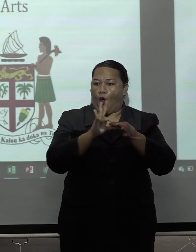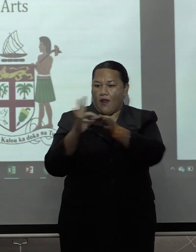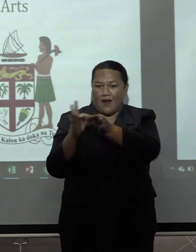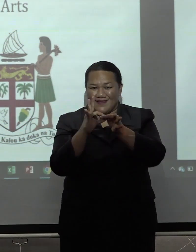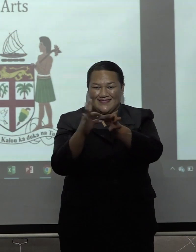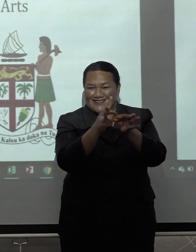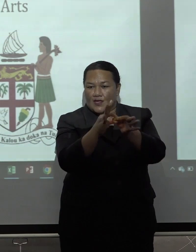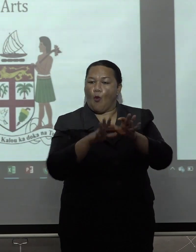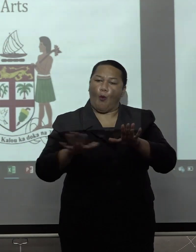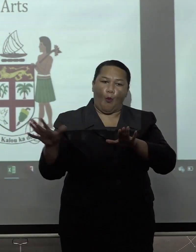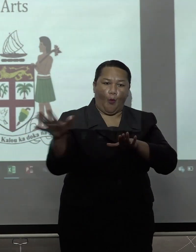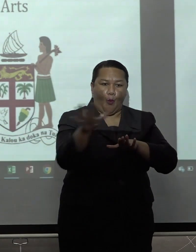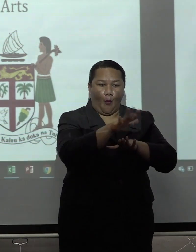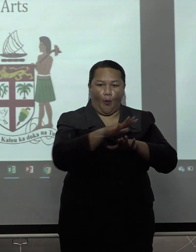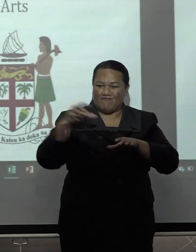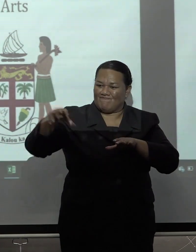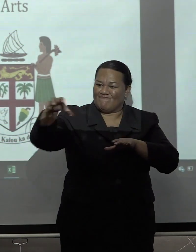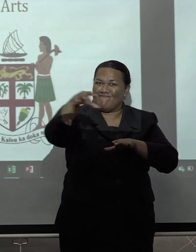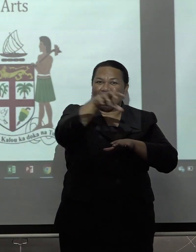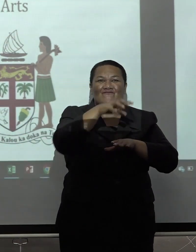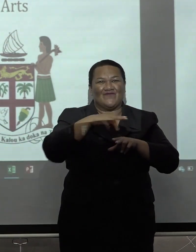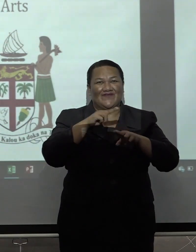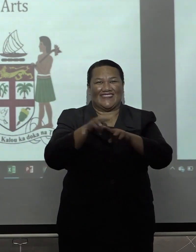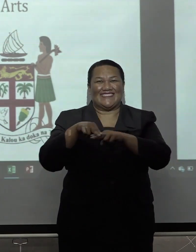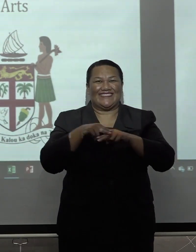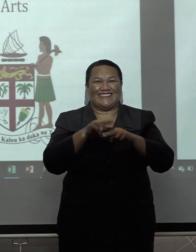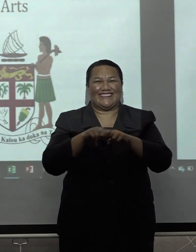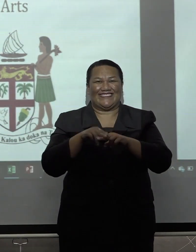users might be using to access the content.